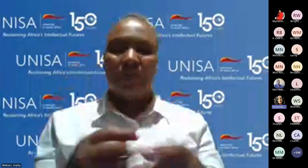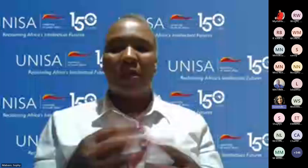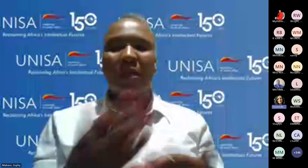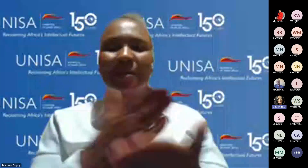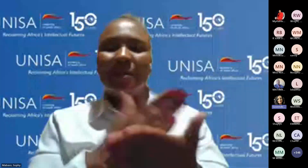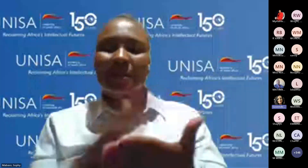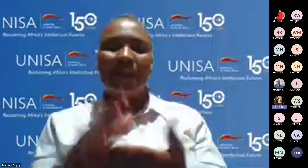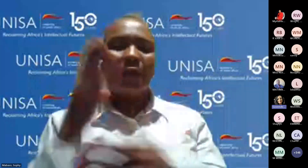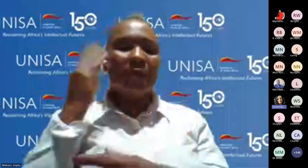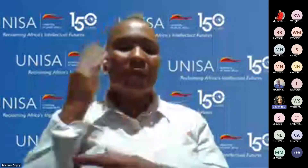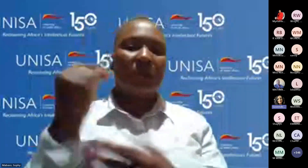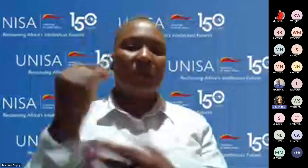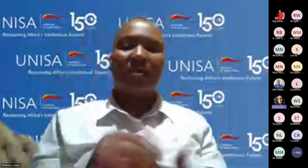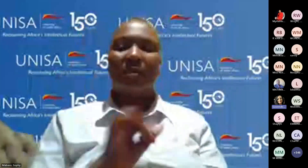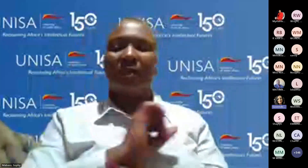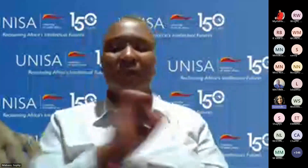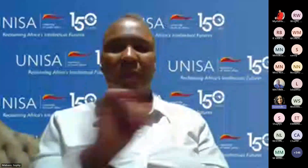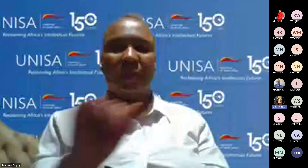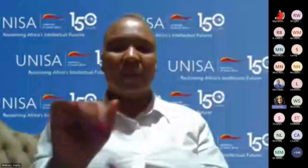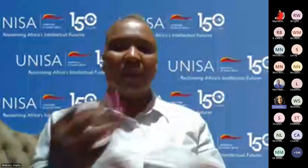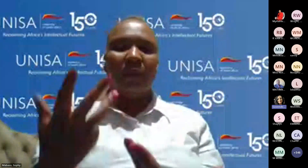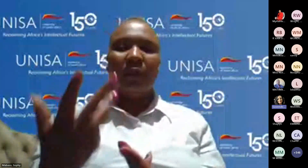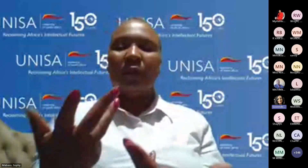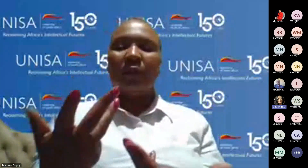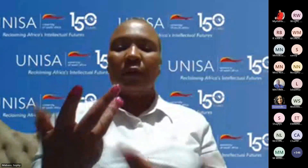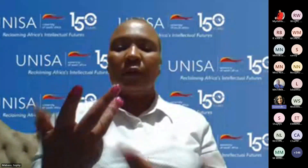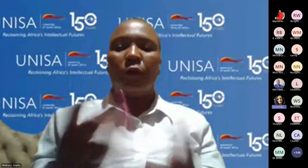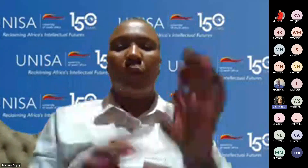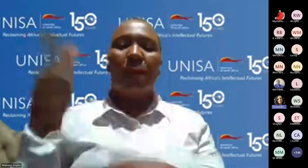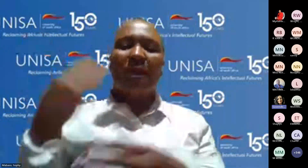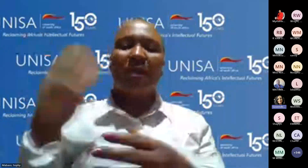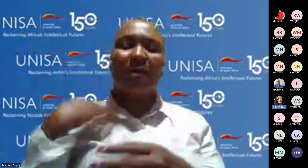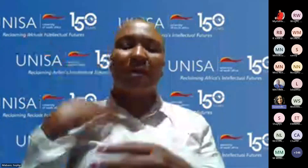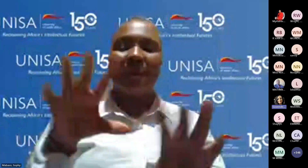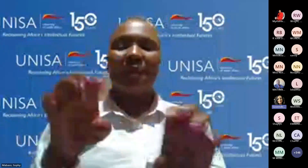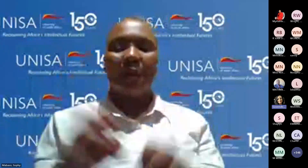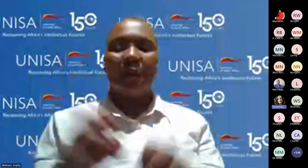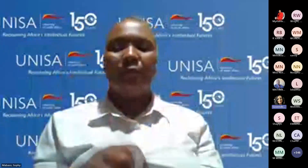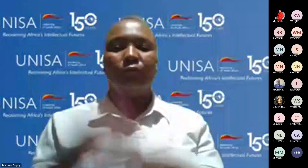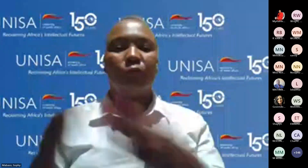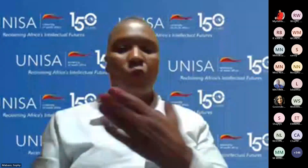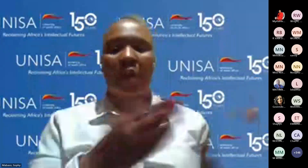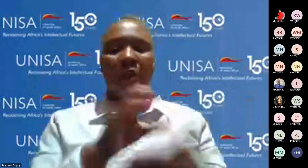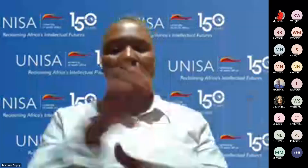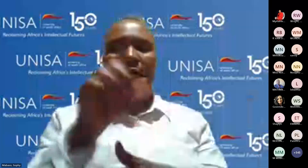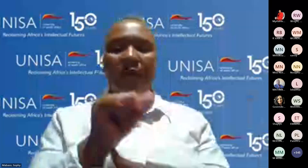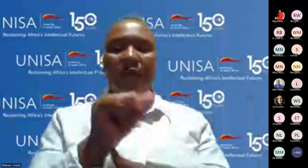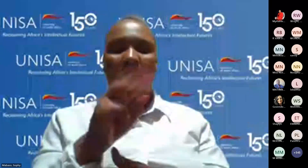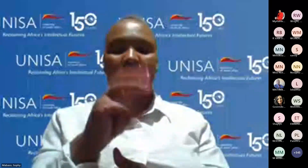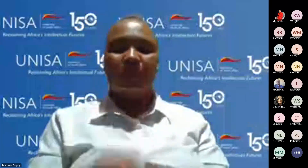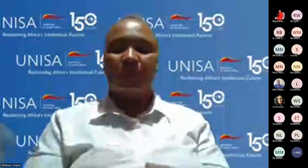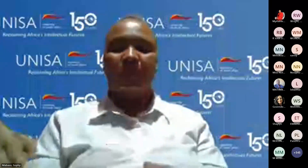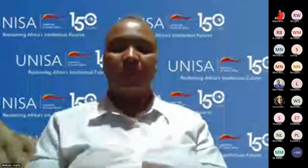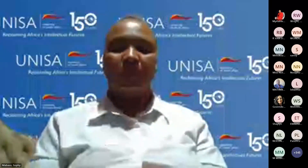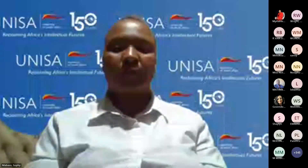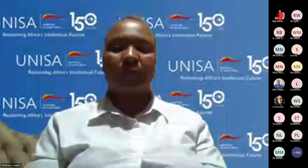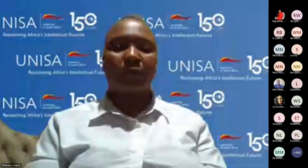your experiences from your past exams. Sama, over to you.